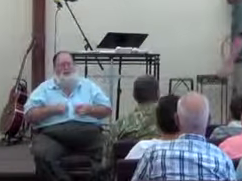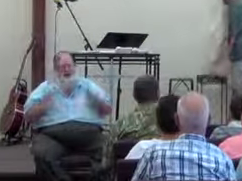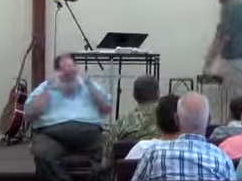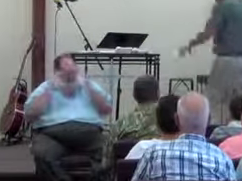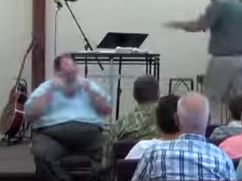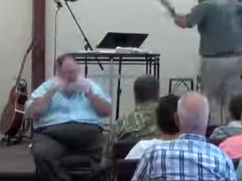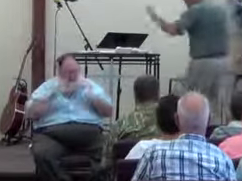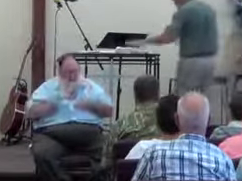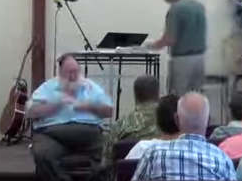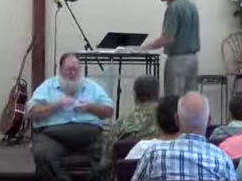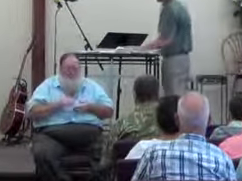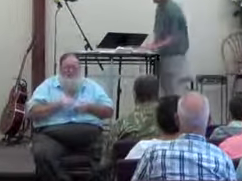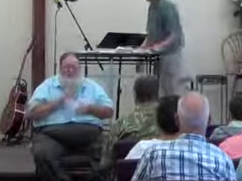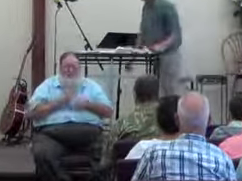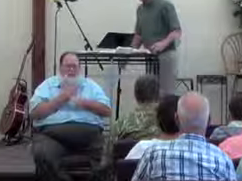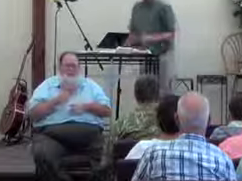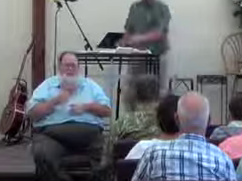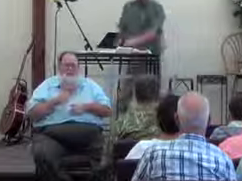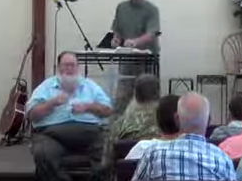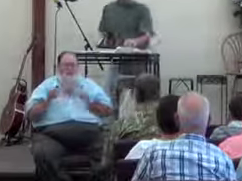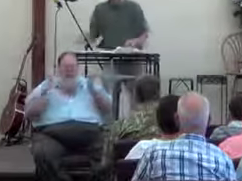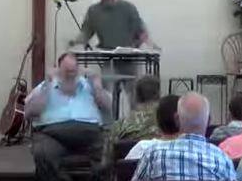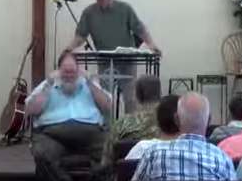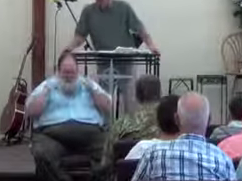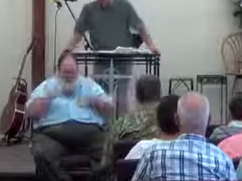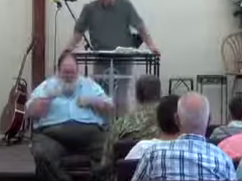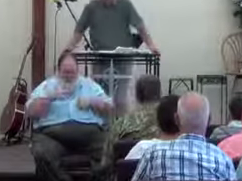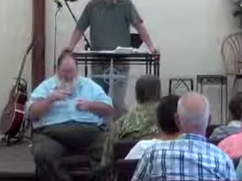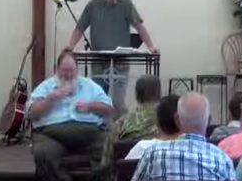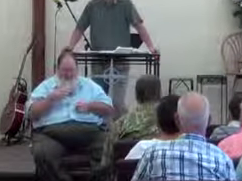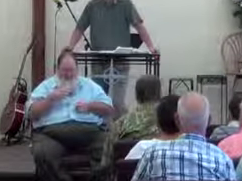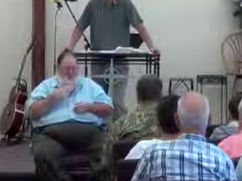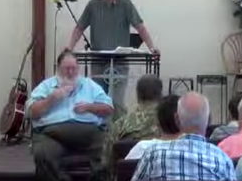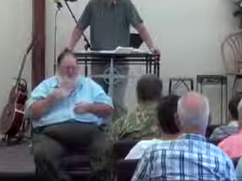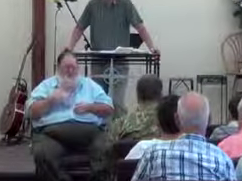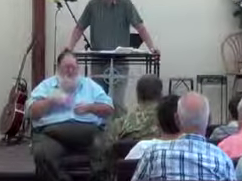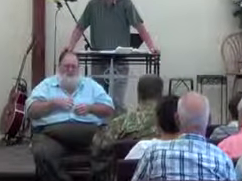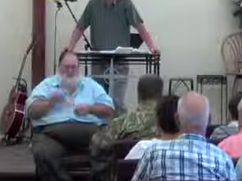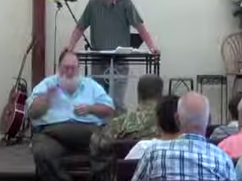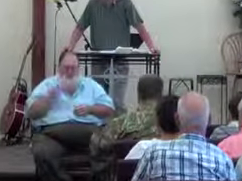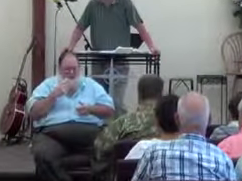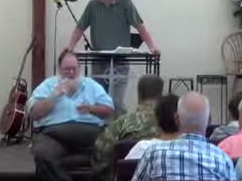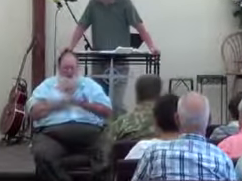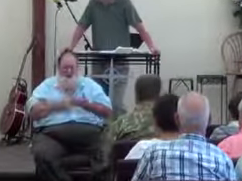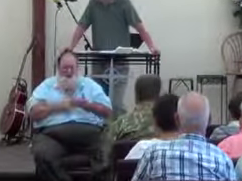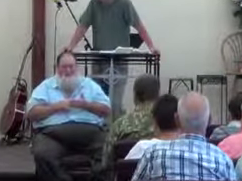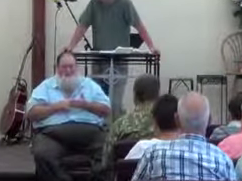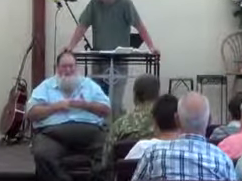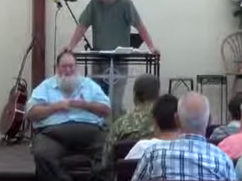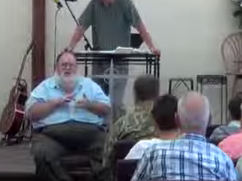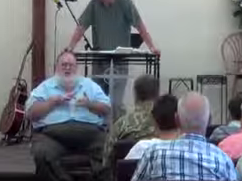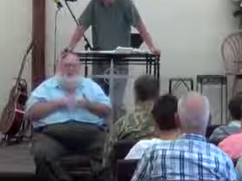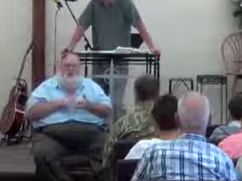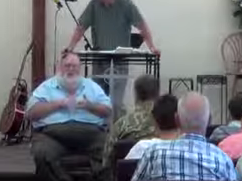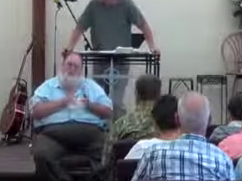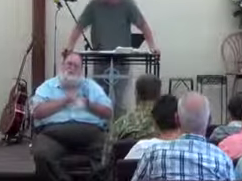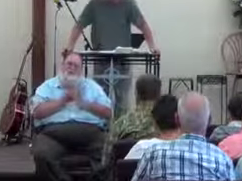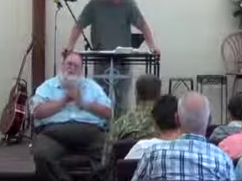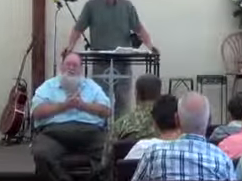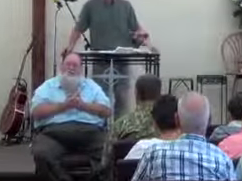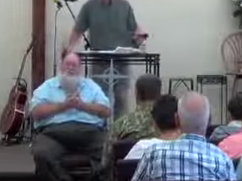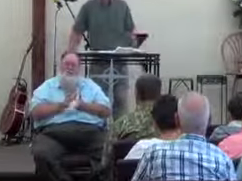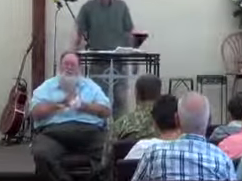get mad and pull out the word and say, I'm going to prove him wrong. But you get into God's word and you find out he's right. And we're